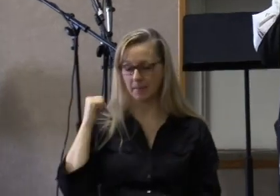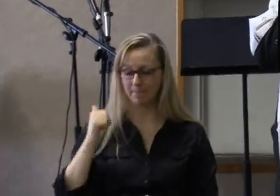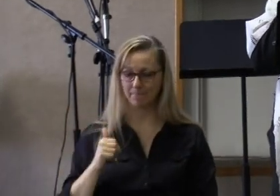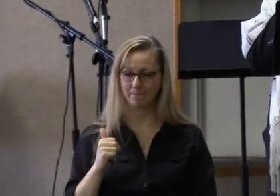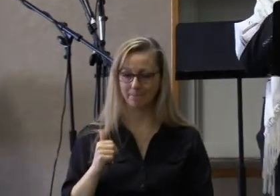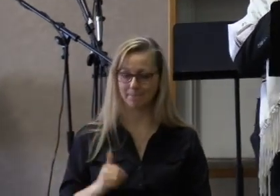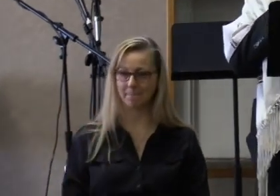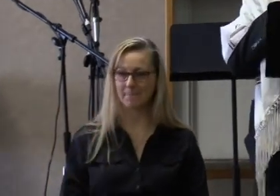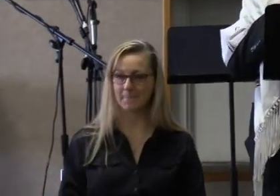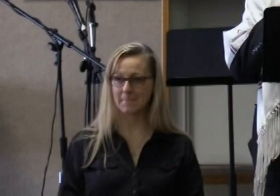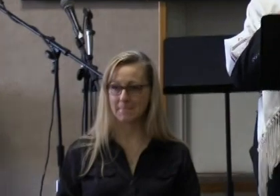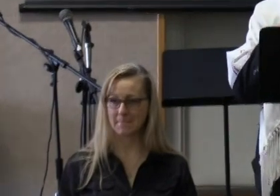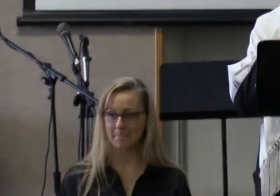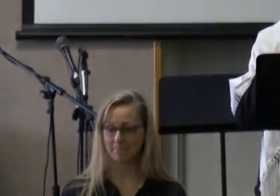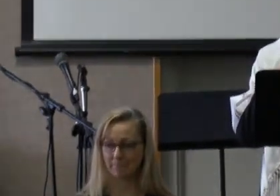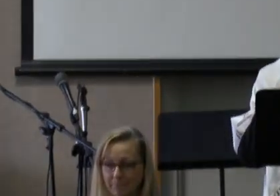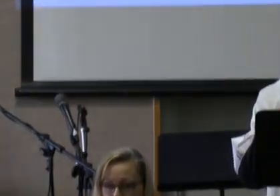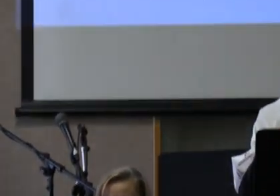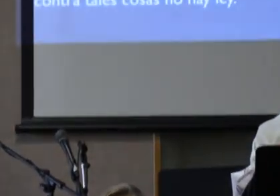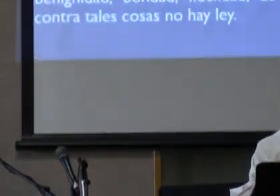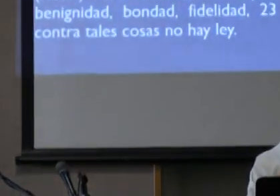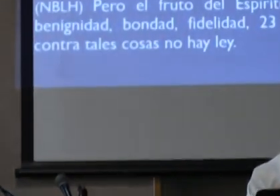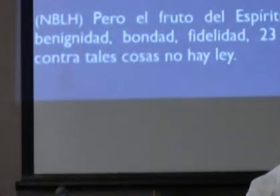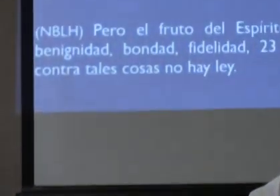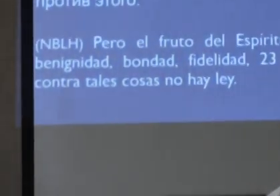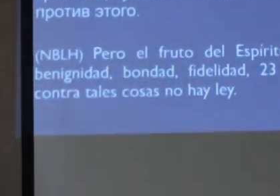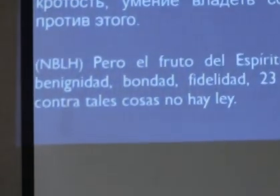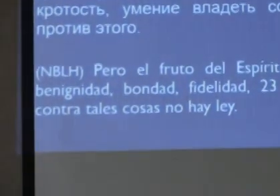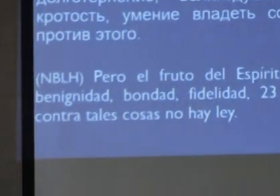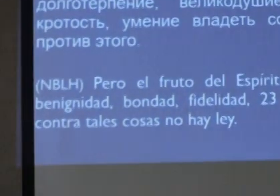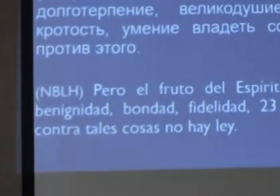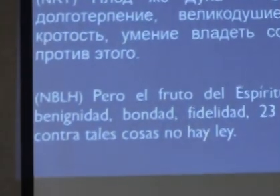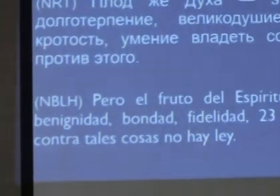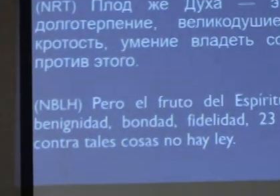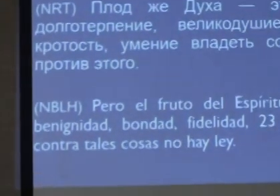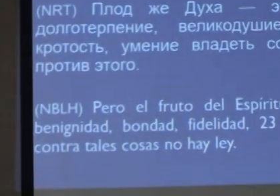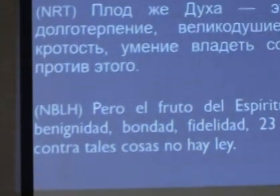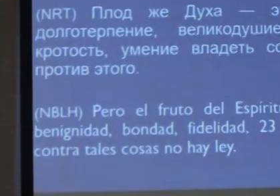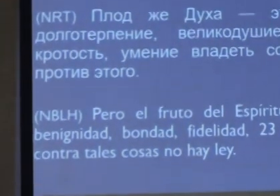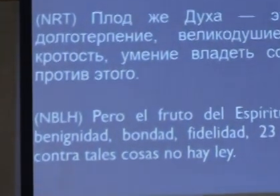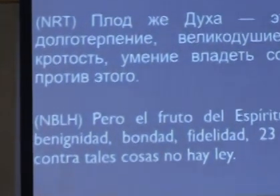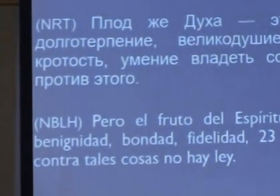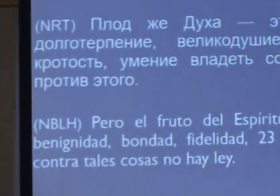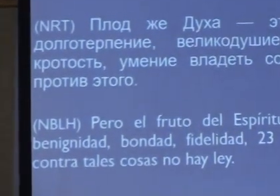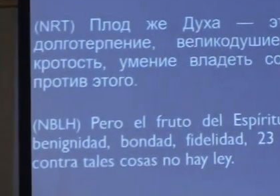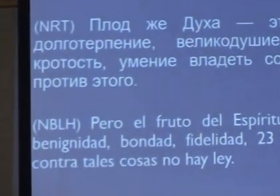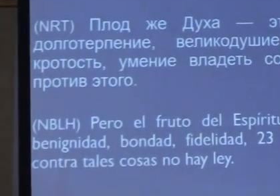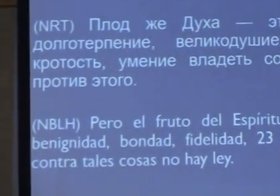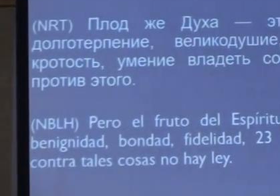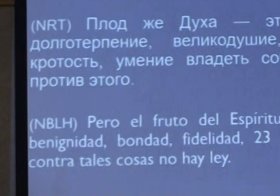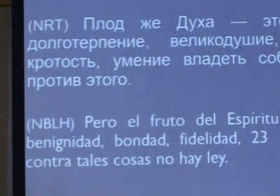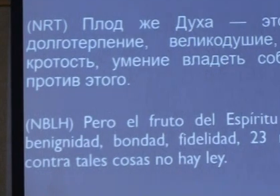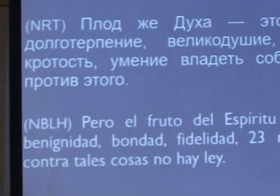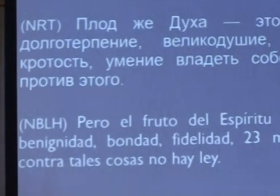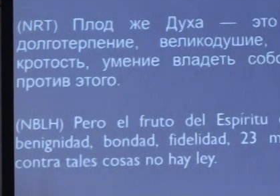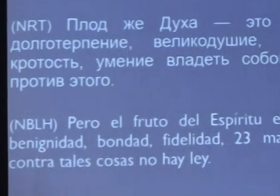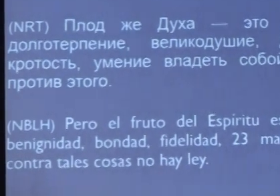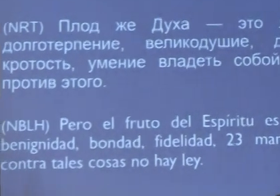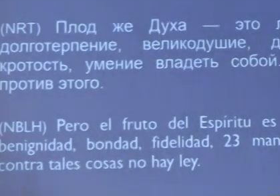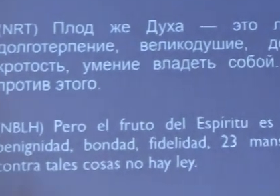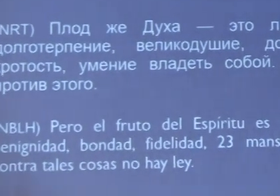the fruit of the Spirit, of the Ruach, the Spirit, is love, joy, peace, patience, kindness, goodness,